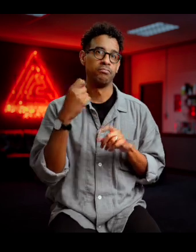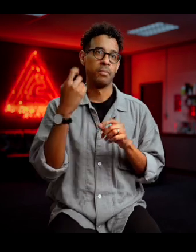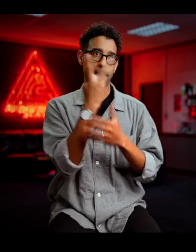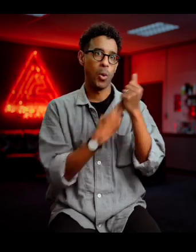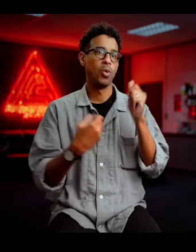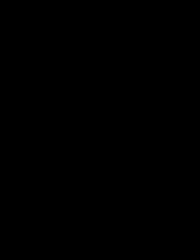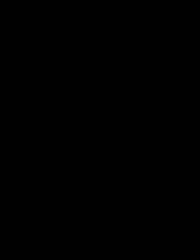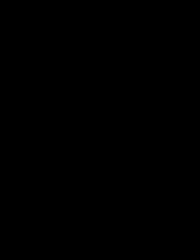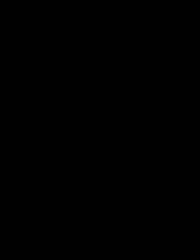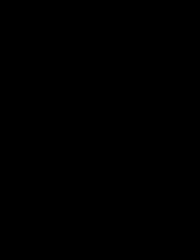film.